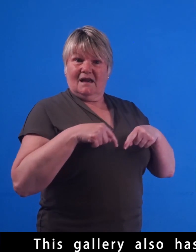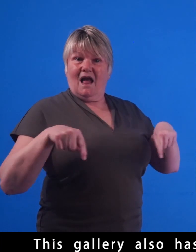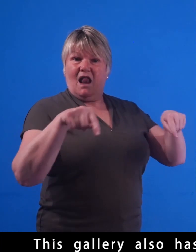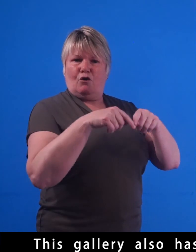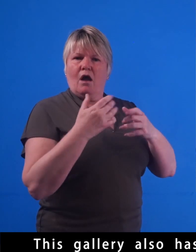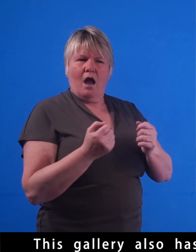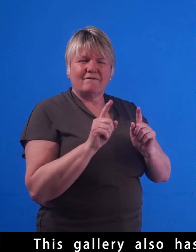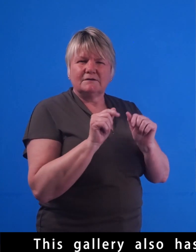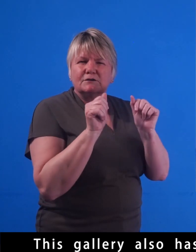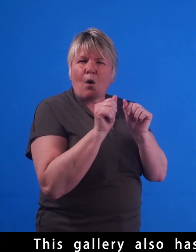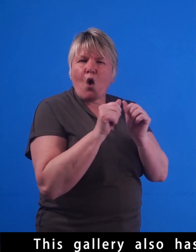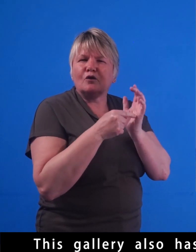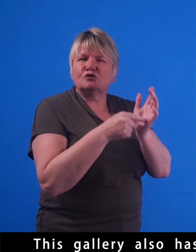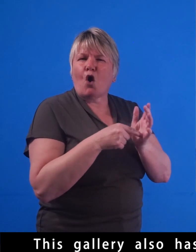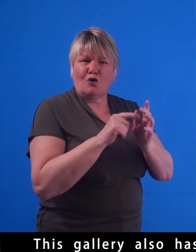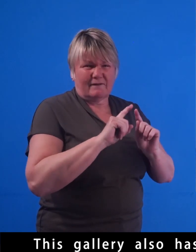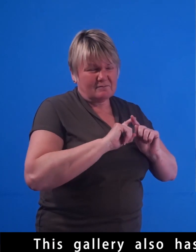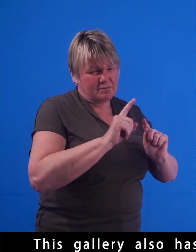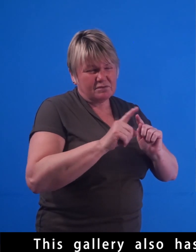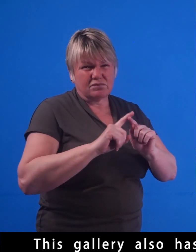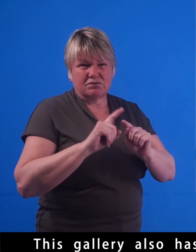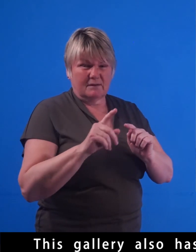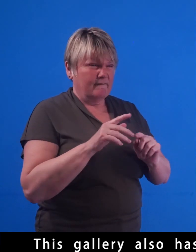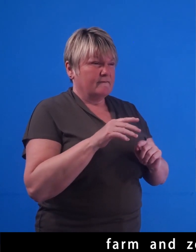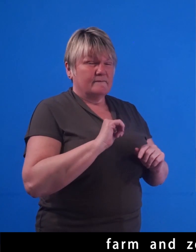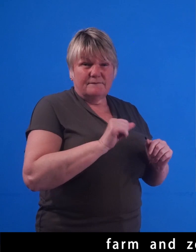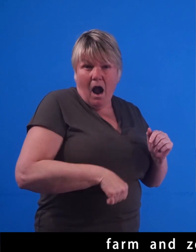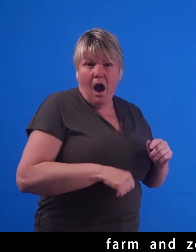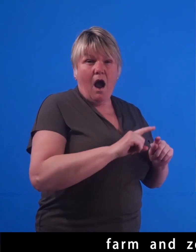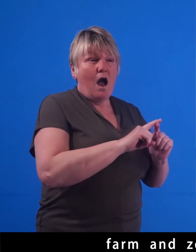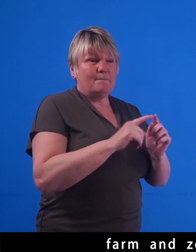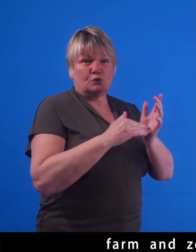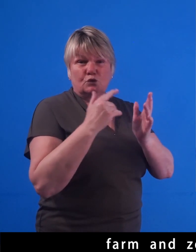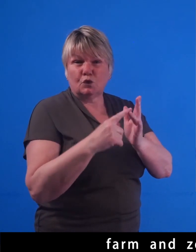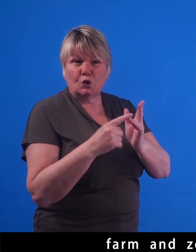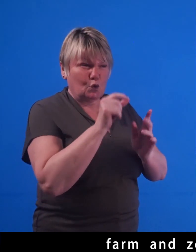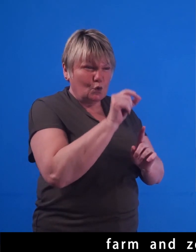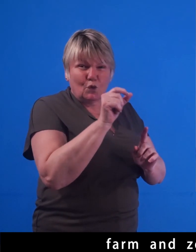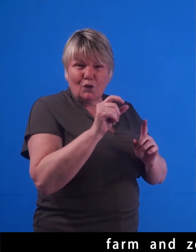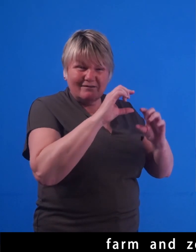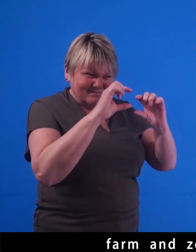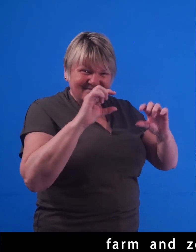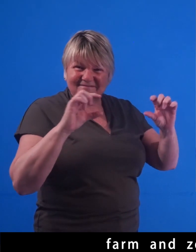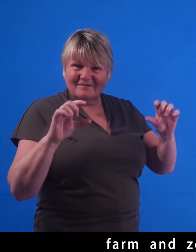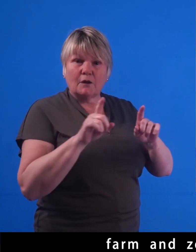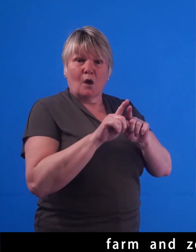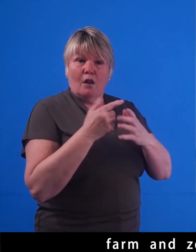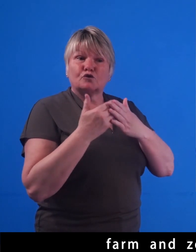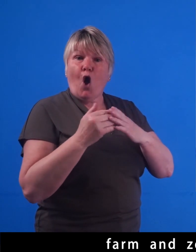This gallery also has miniature toys of all kinds, farm and zoo figures, as well as dolls'